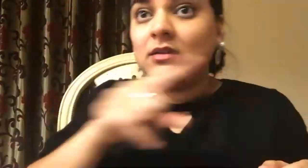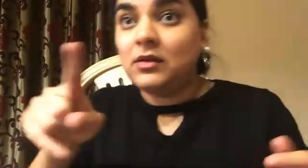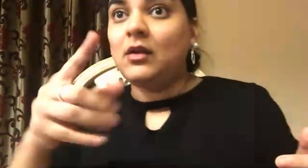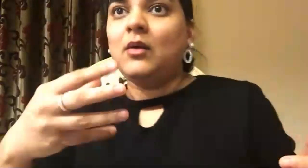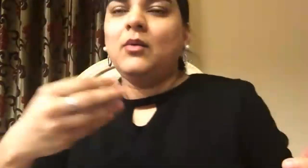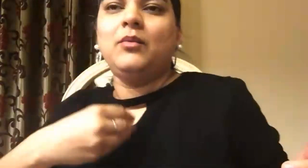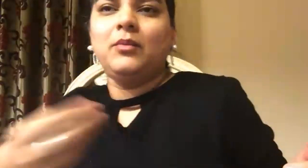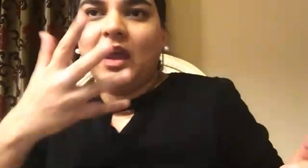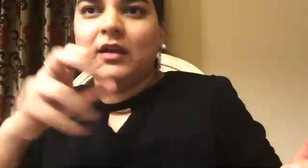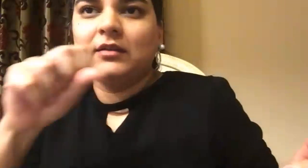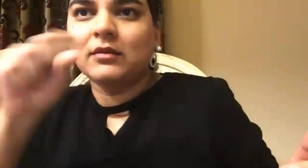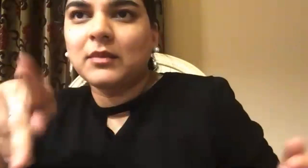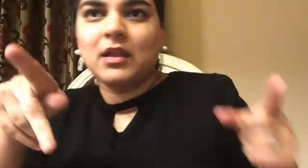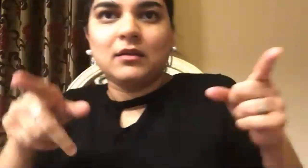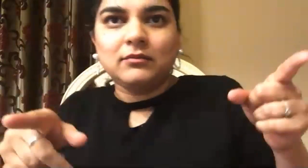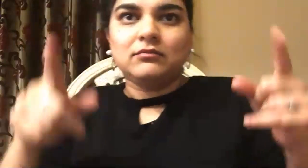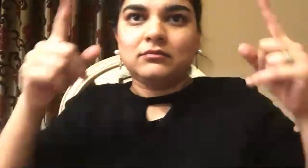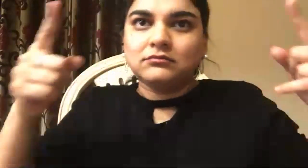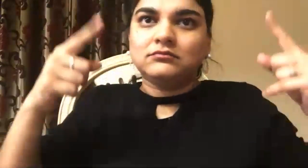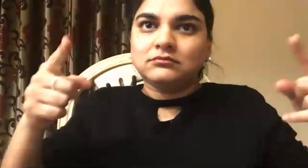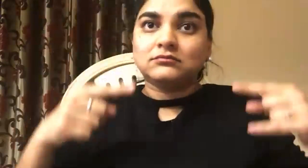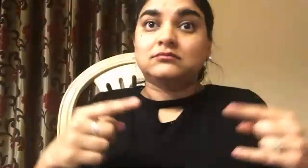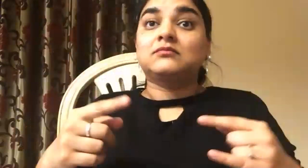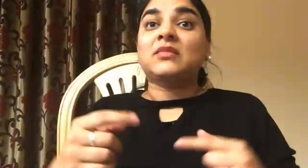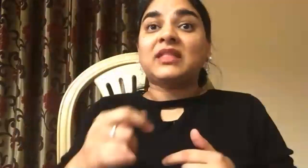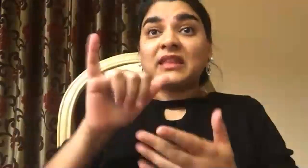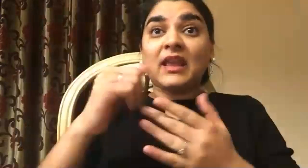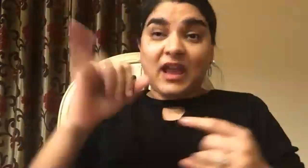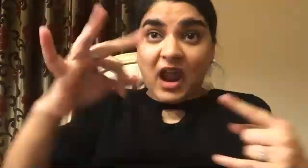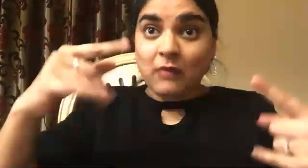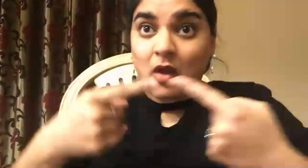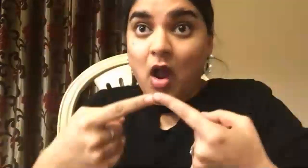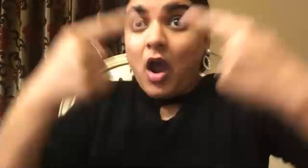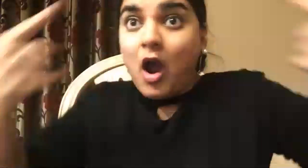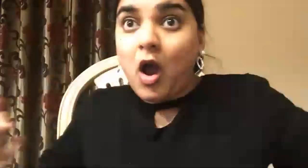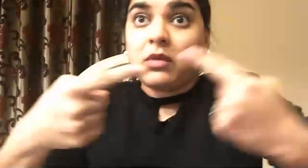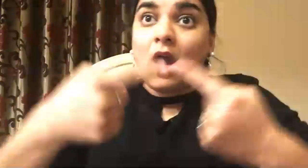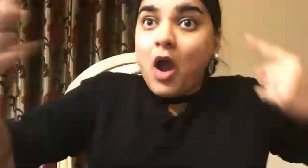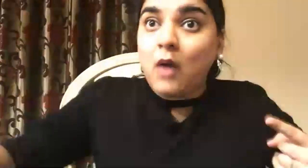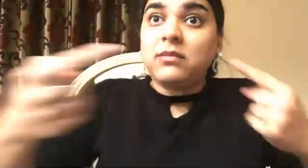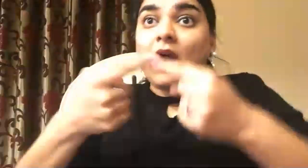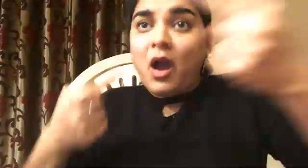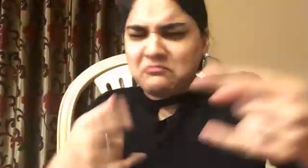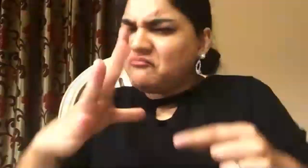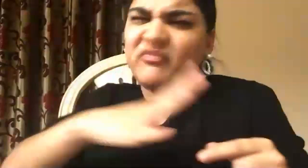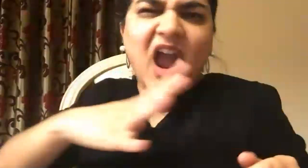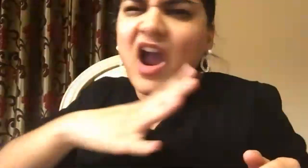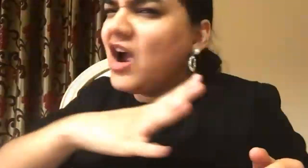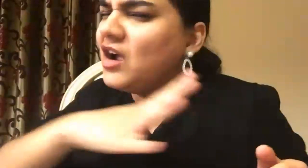your activities. And the same thing with white SSPs to white deafblind people, and so on and so forth. When you notice, I mean,